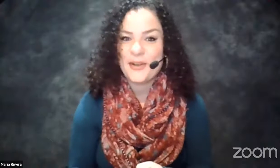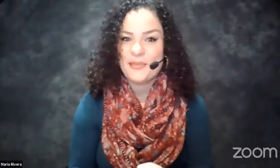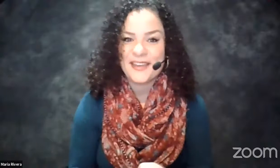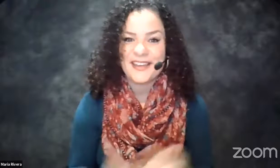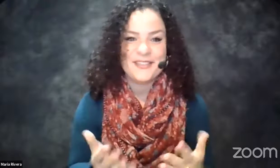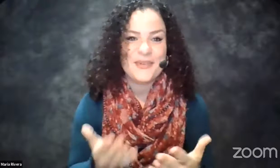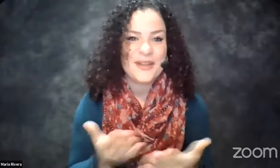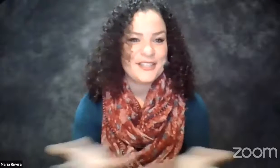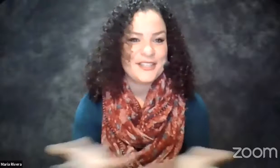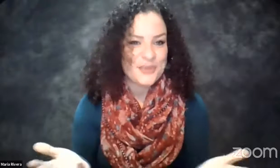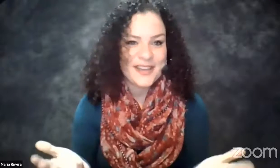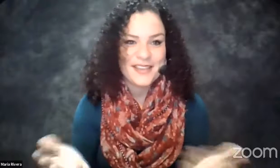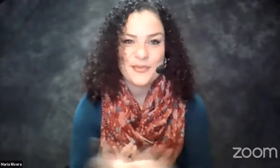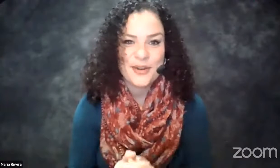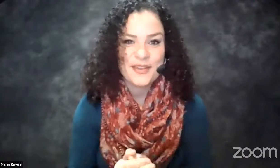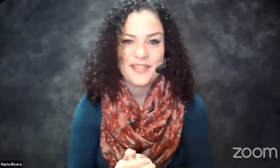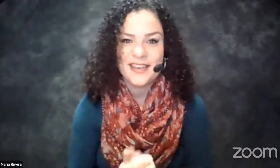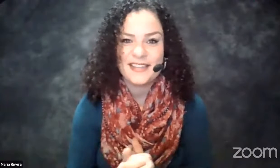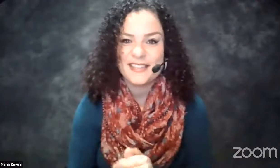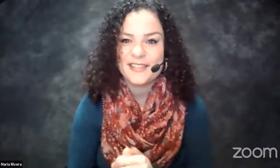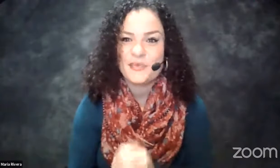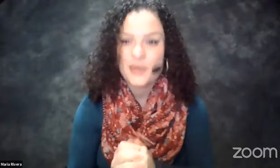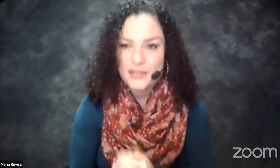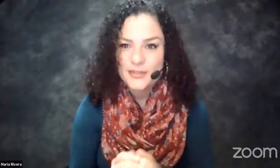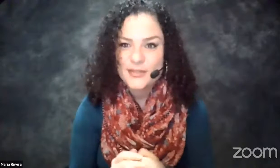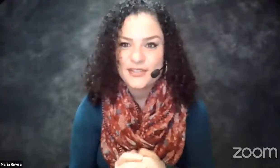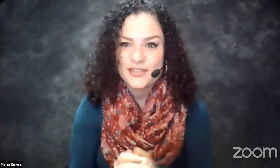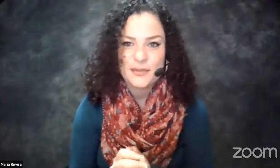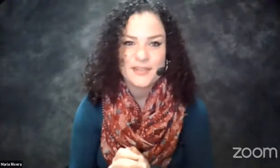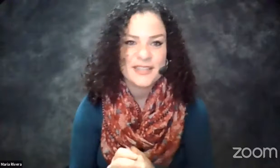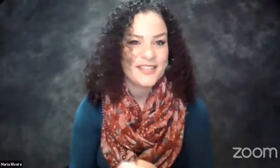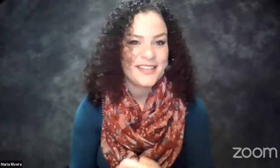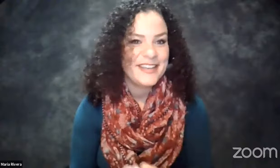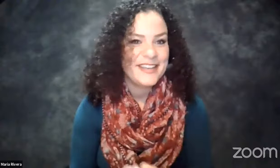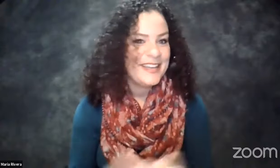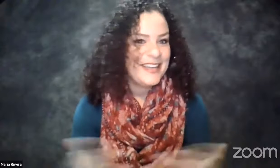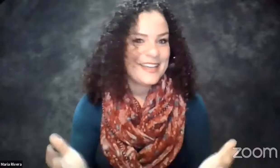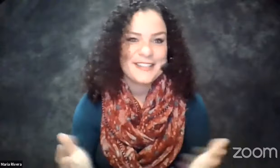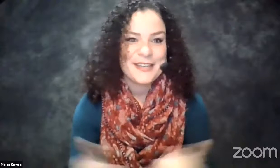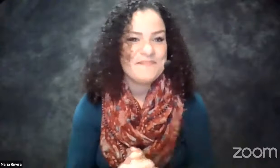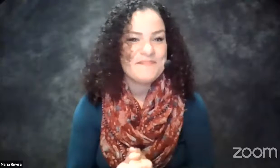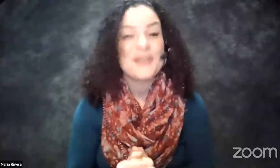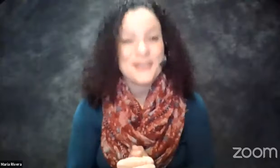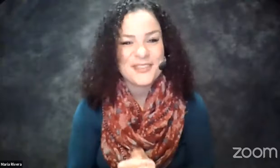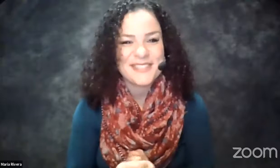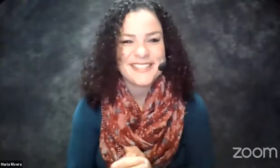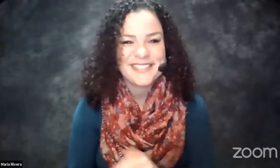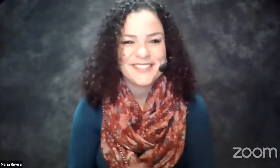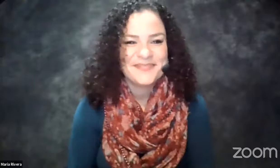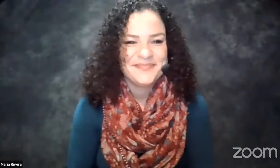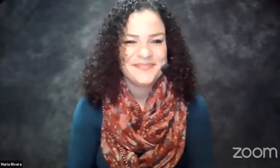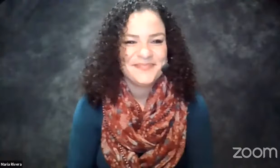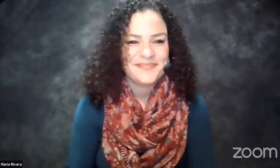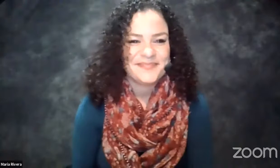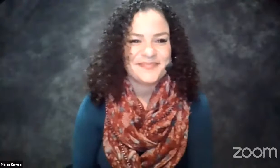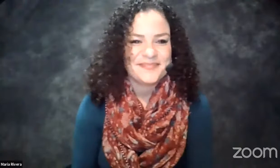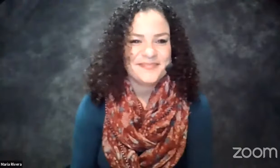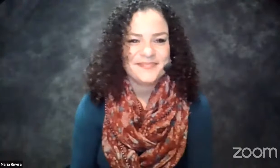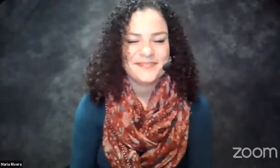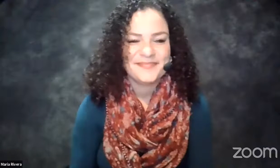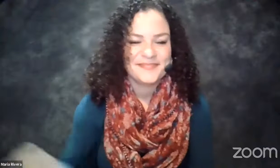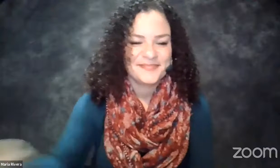everyone. Thank you, Brian. Yes, my name is Maria Rivera. I've been working at the Wisconsin School for the Deaf for over 10 years